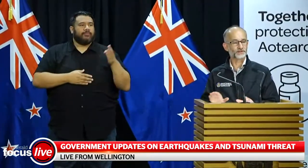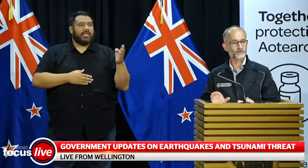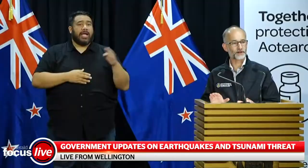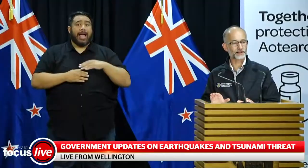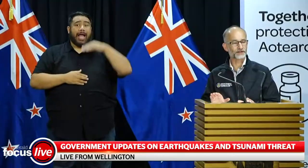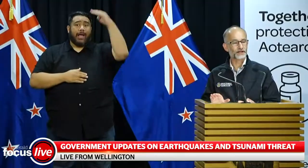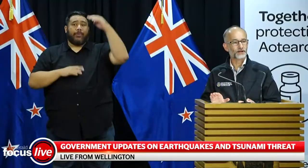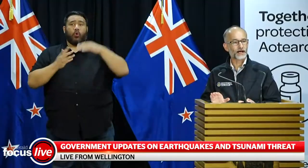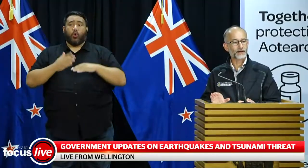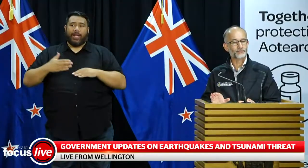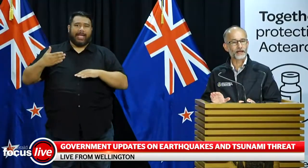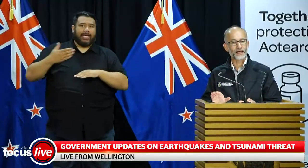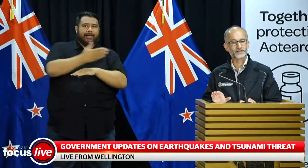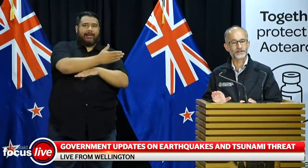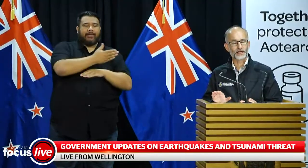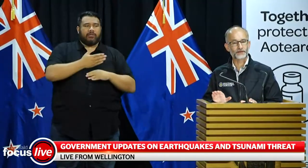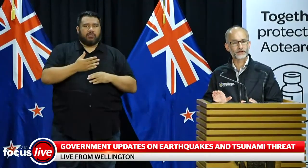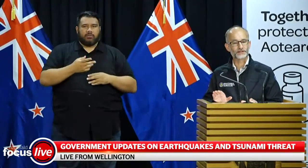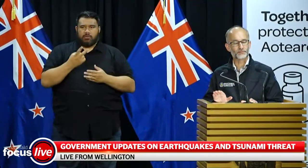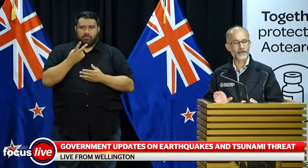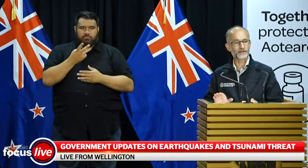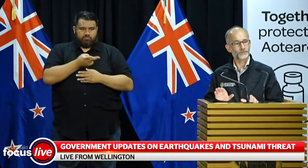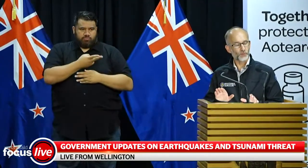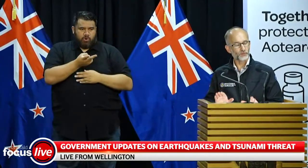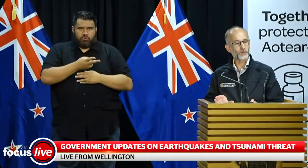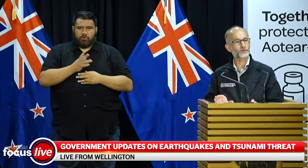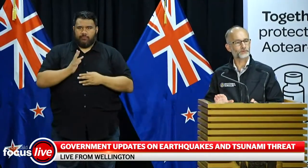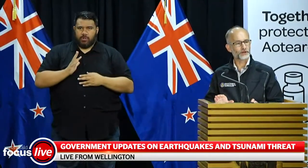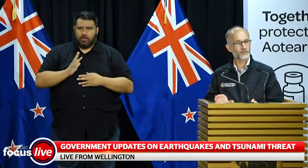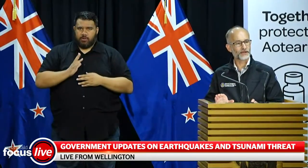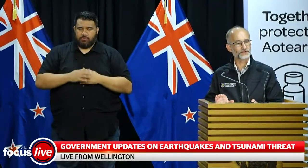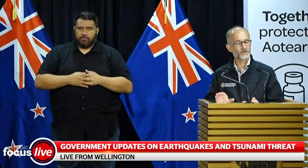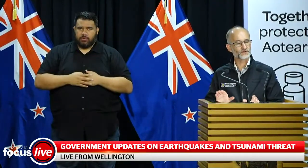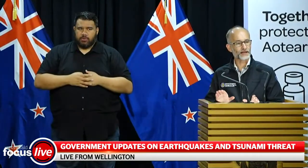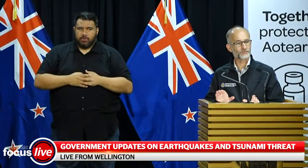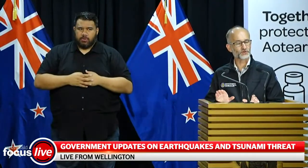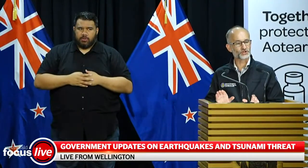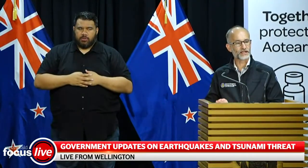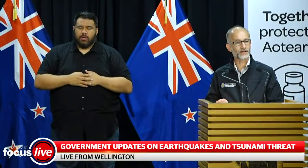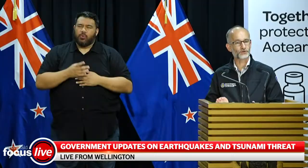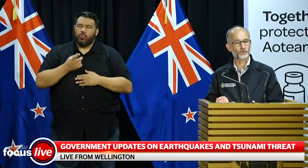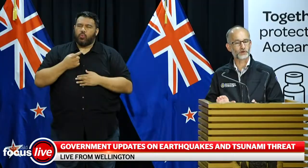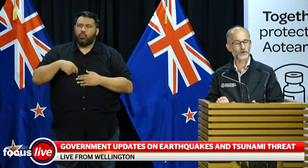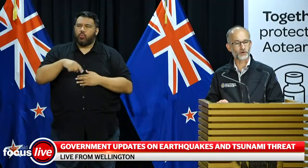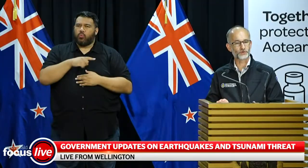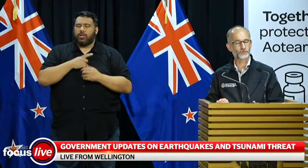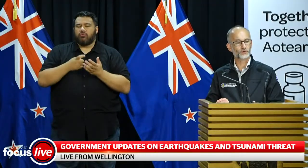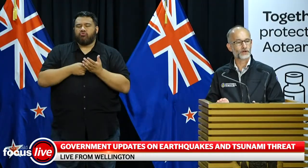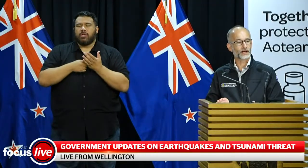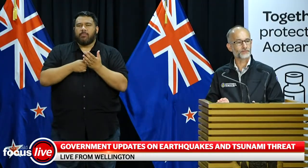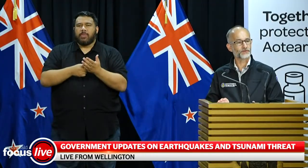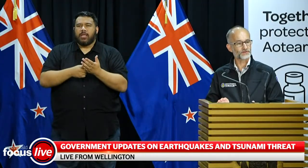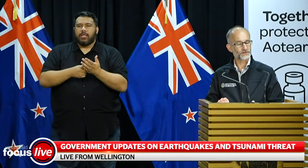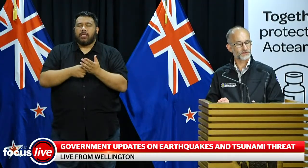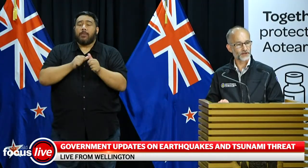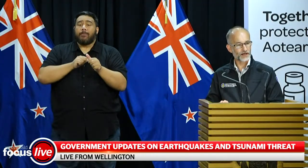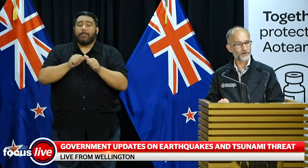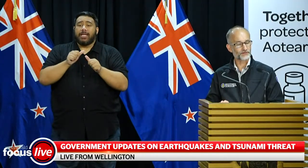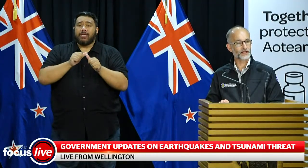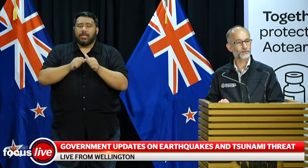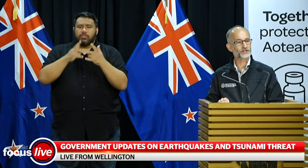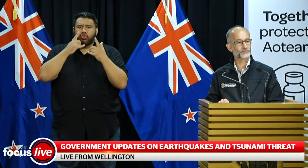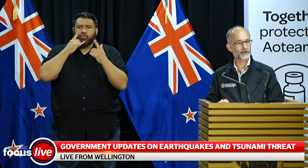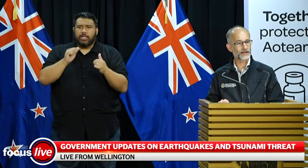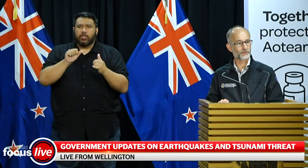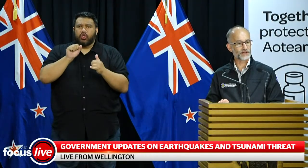both options are valid, and it depends. What we recommend is to check your local